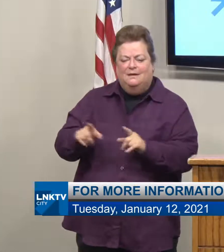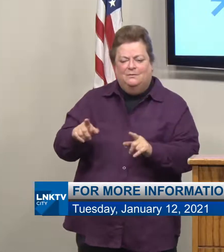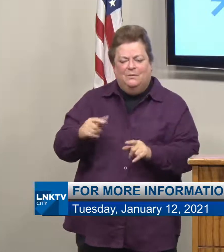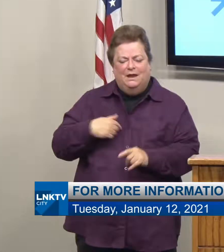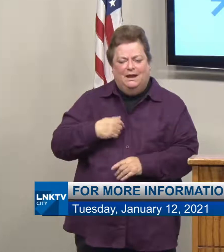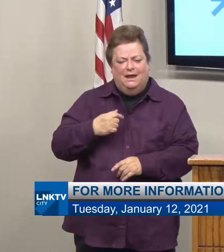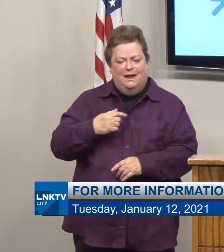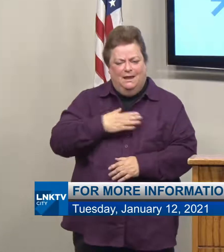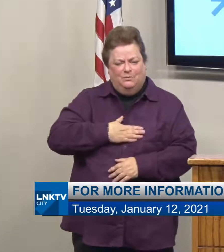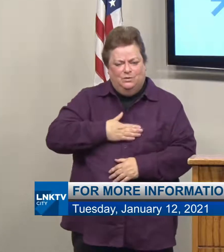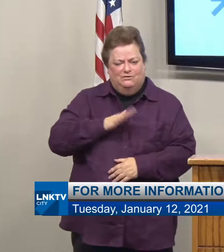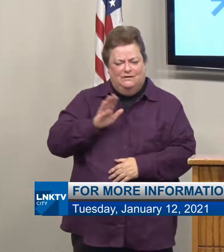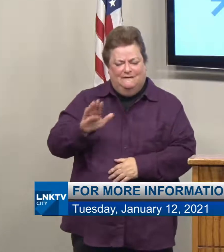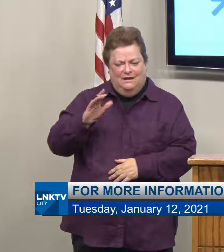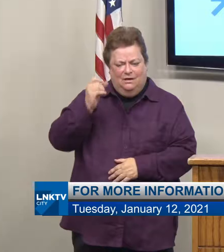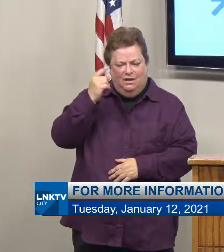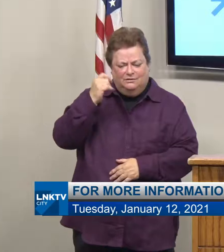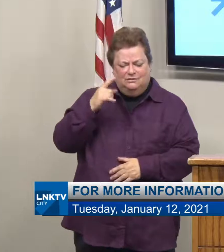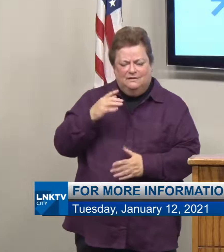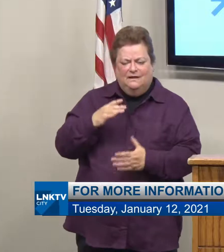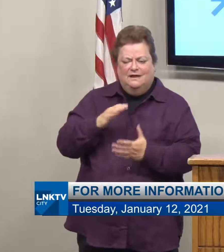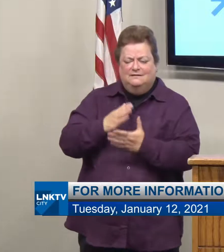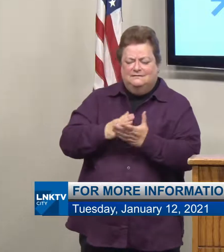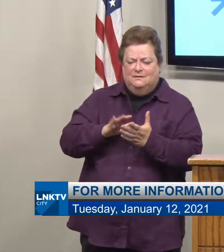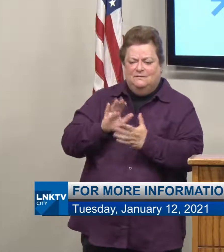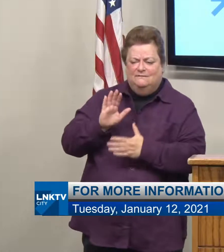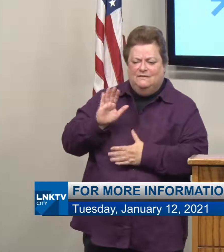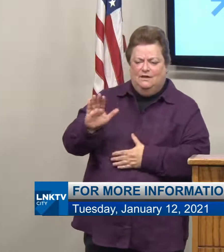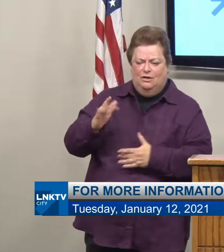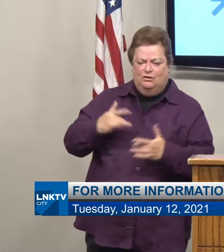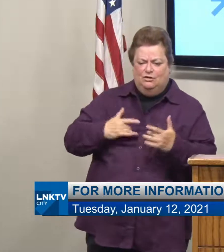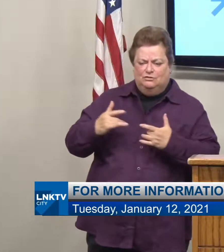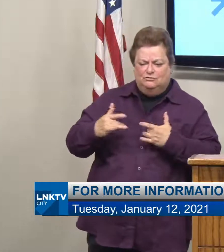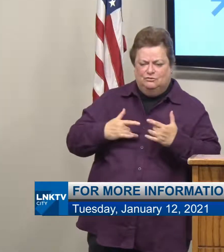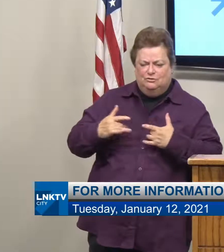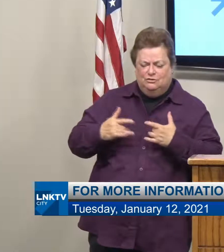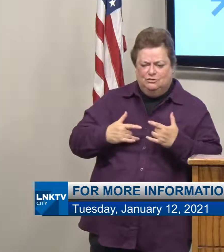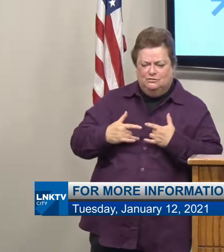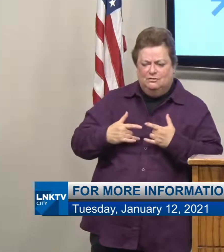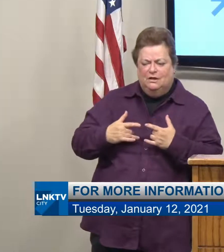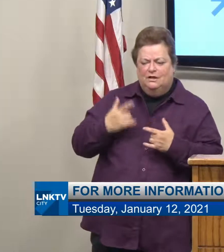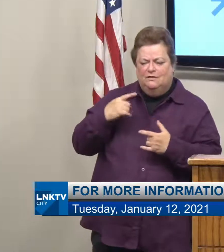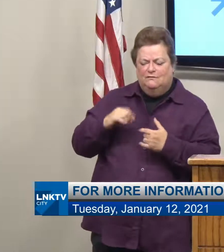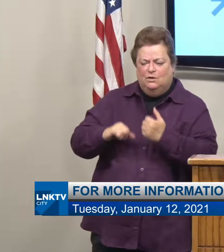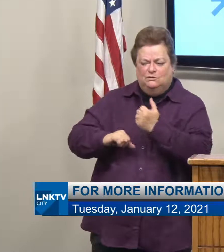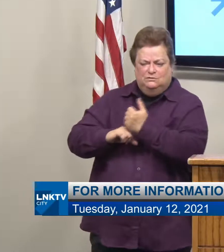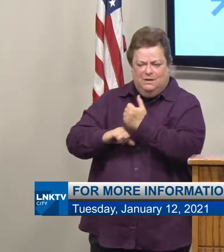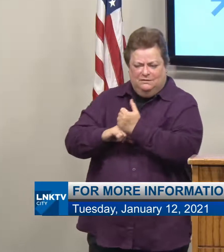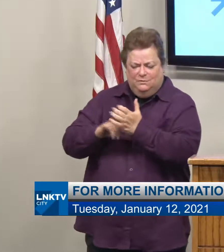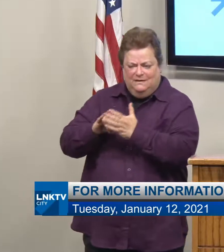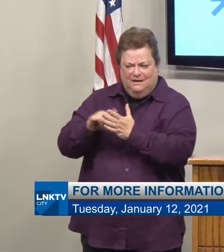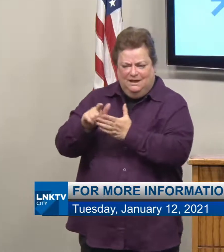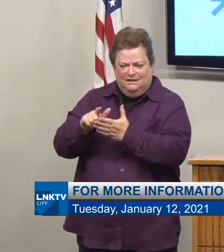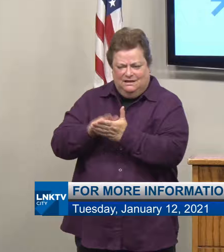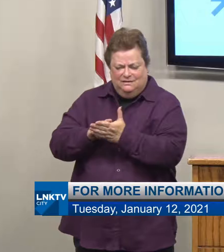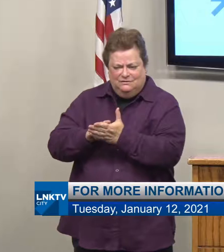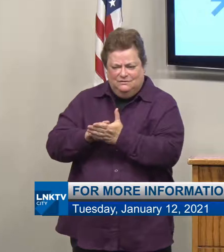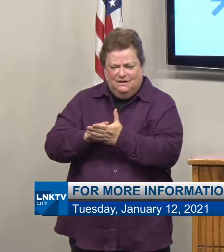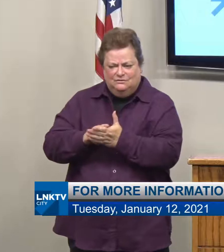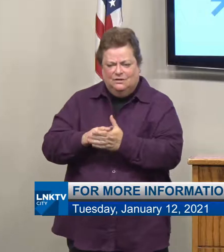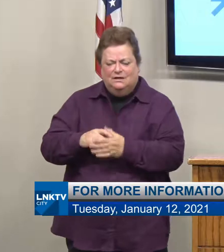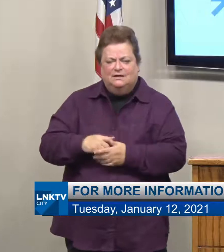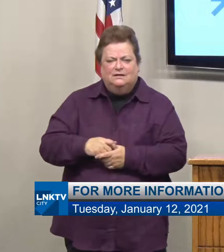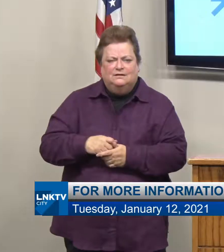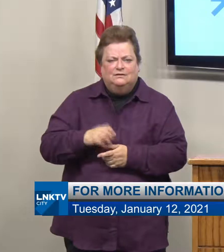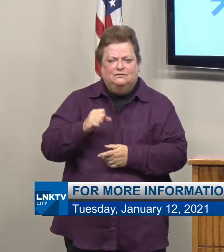understanding that some of the concerns that the sponsor of the legislation had were not at all addressed by the resolution he put